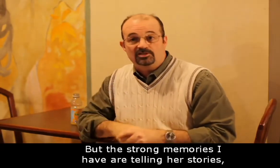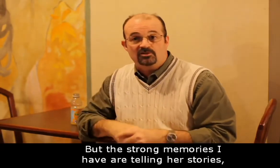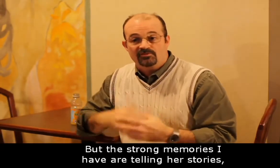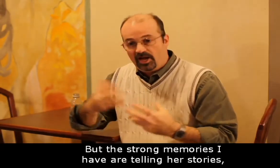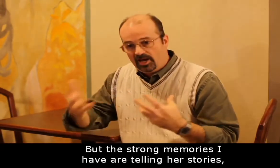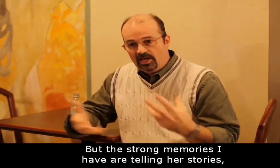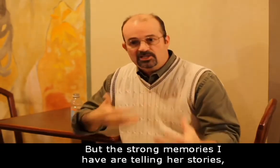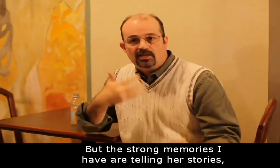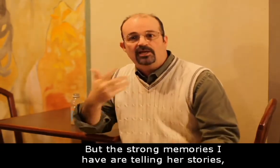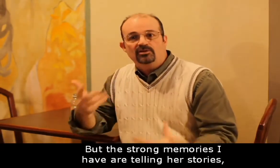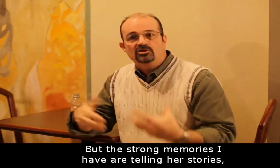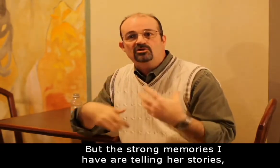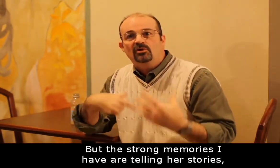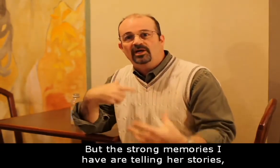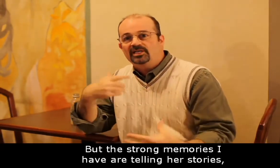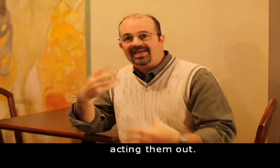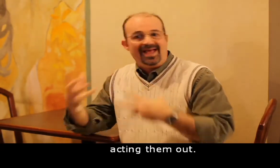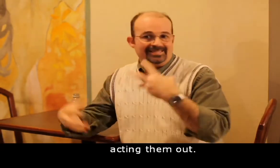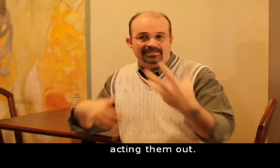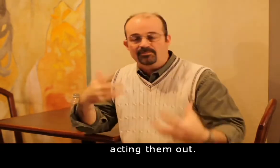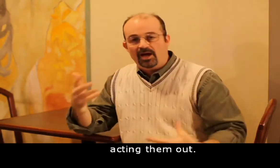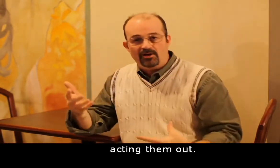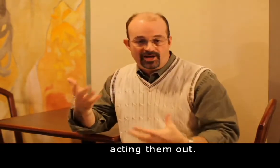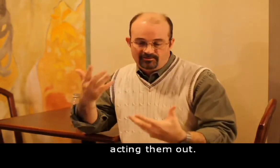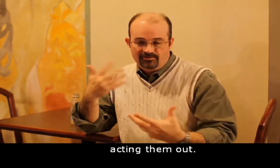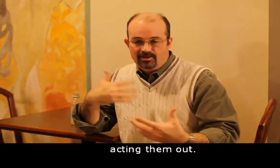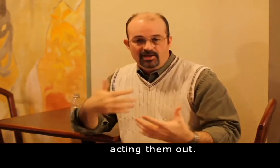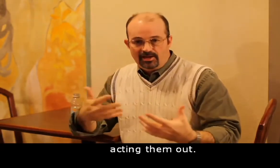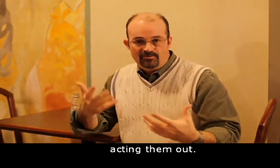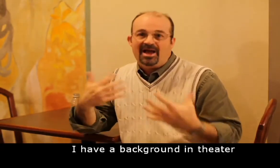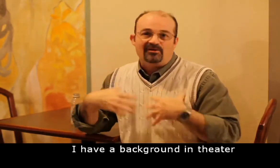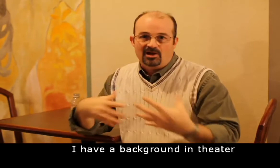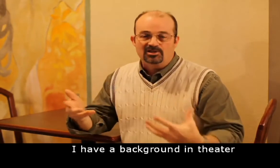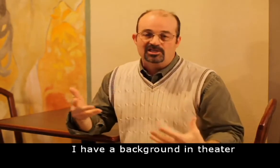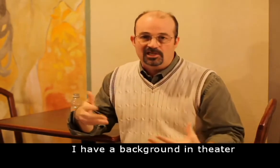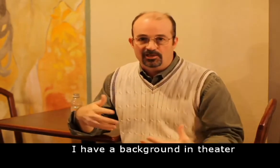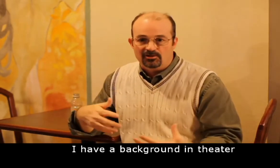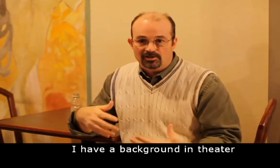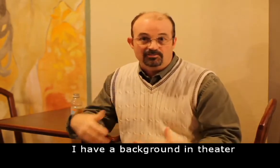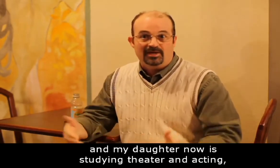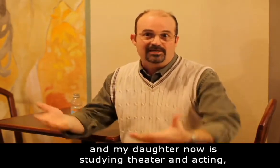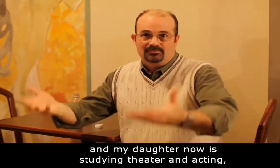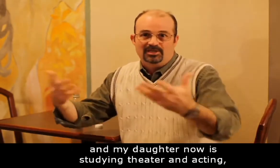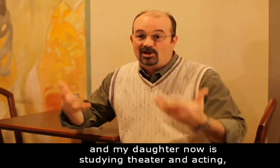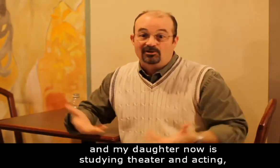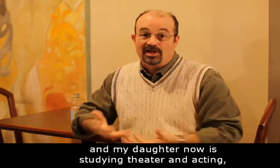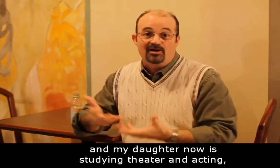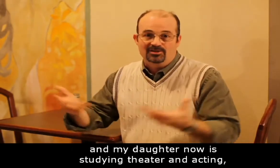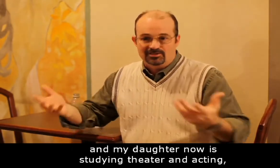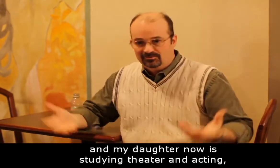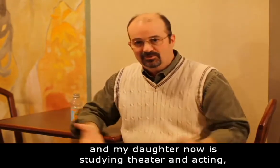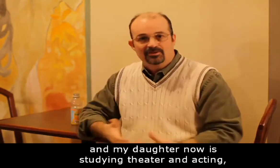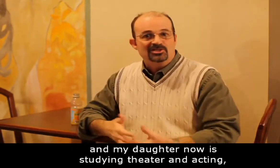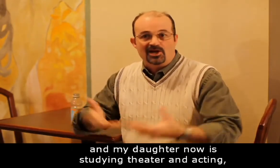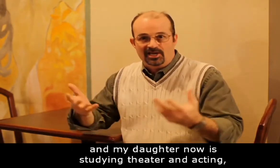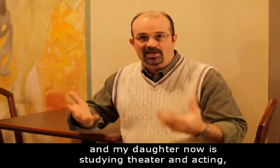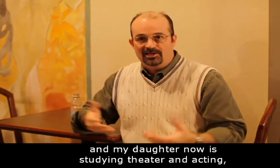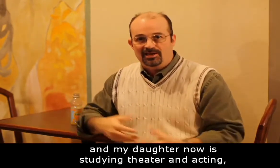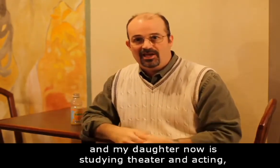of telling her stories, acting them out. I have a background in theater, and my daughter now is studying